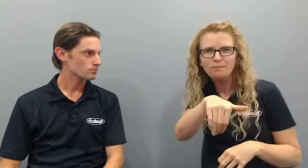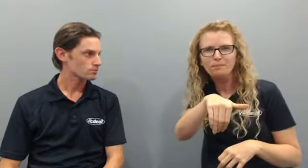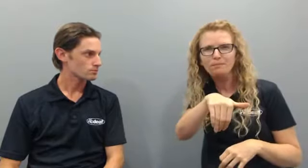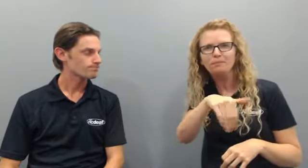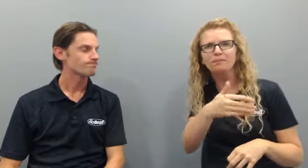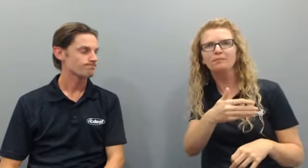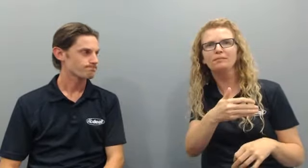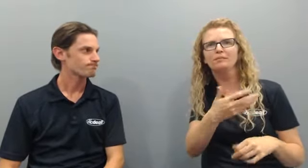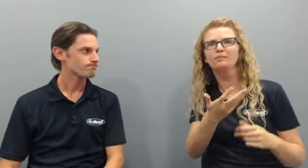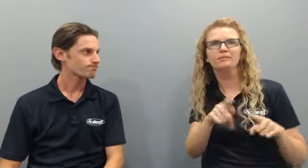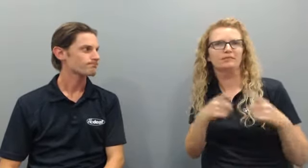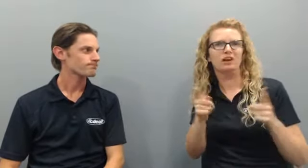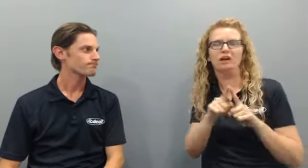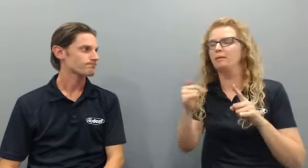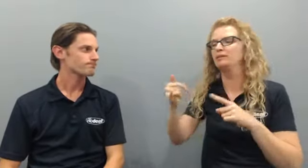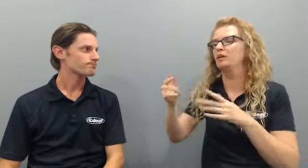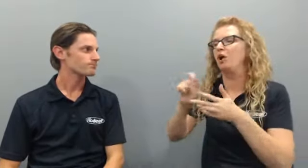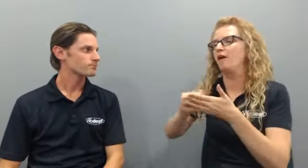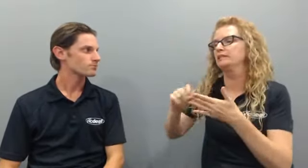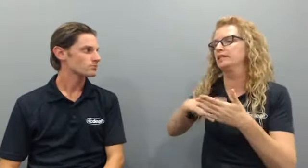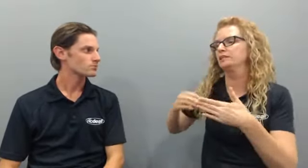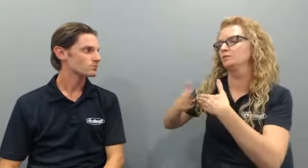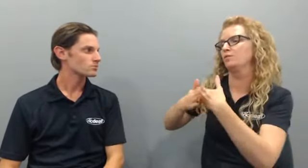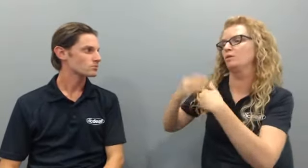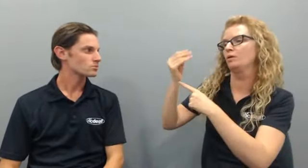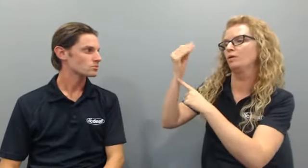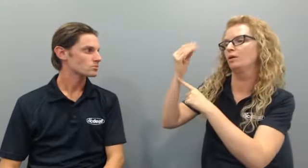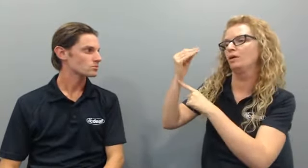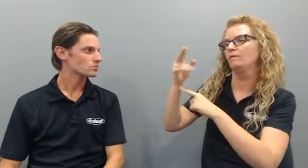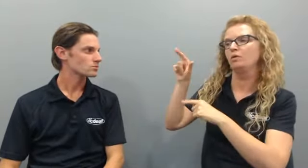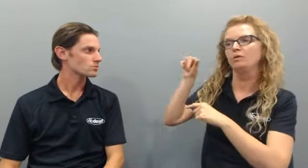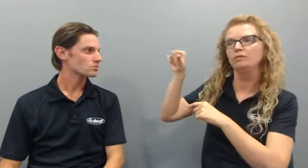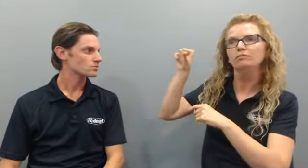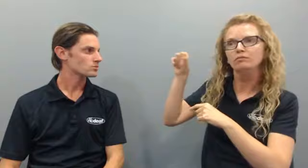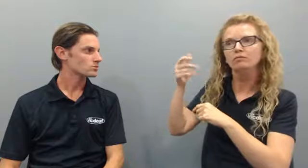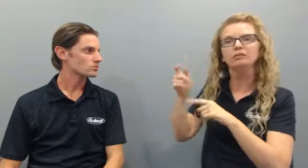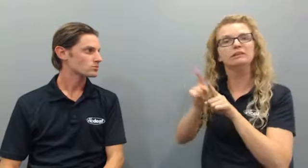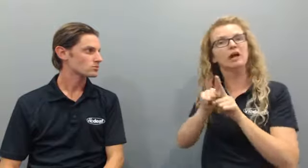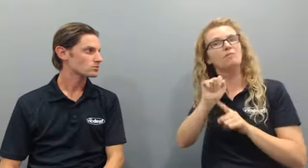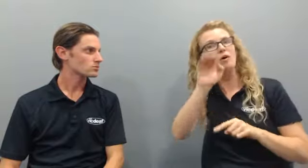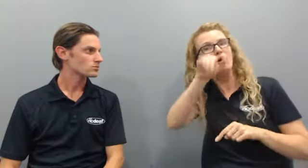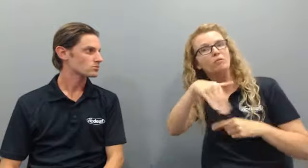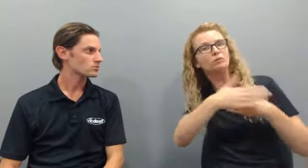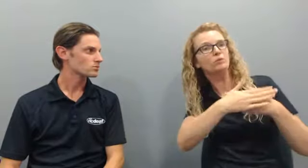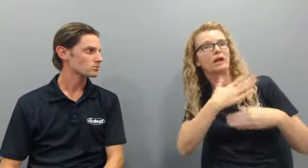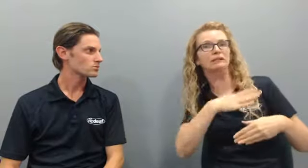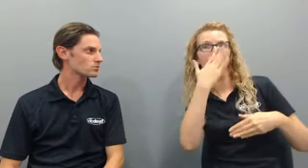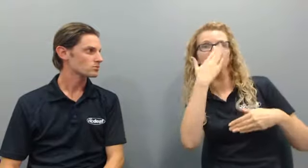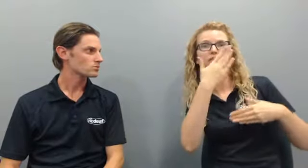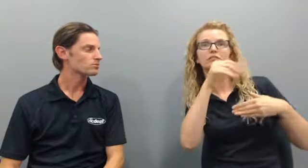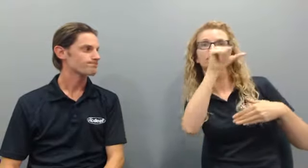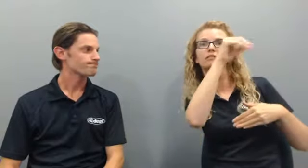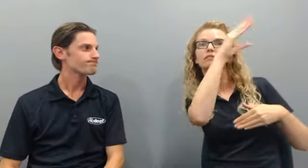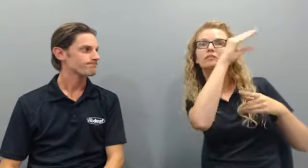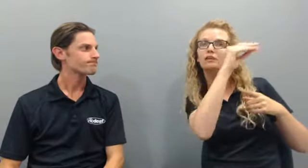for your house or where you may live. In your office, you may need a doorbell, you might need a flashing light, so you might need the same at